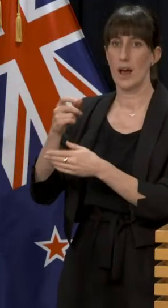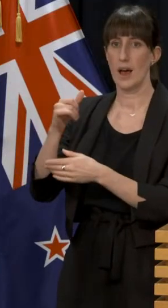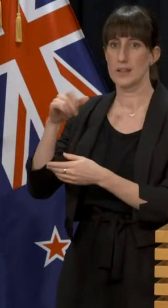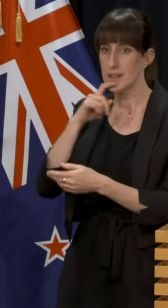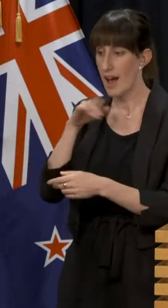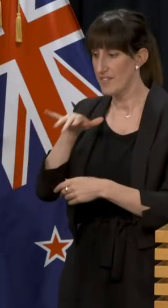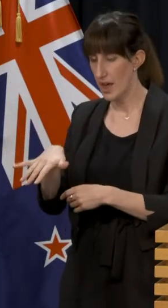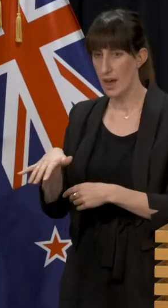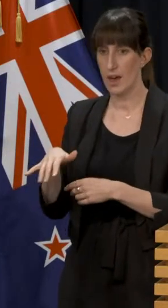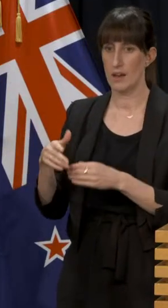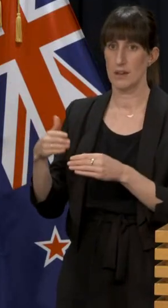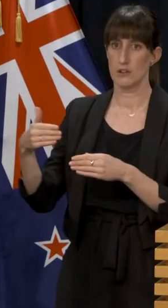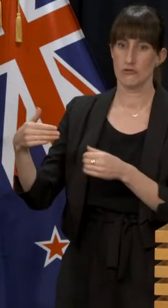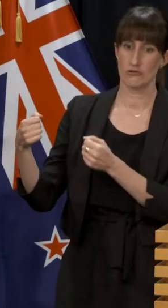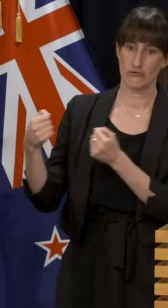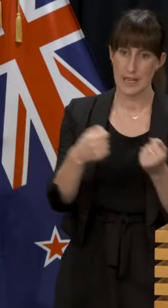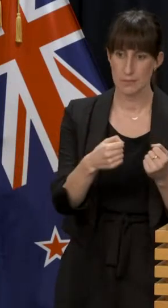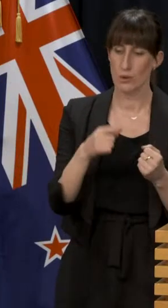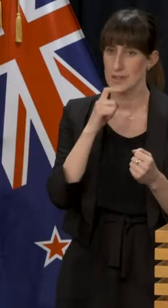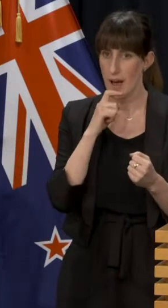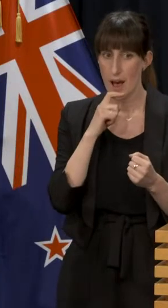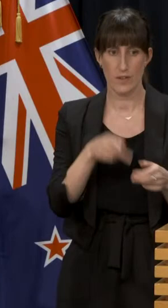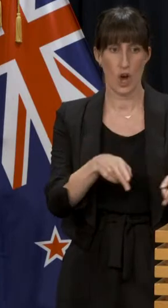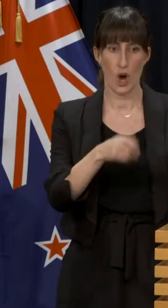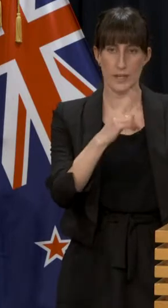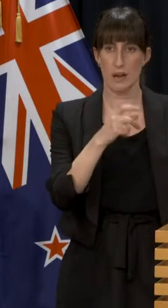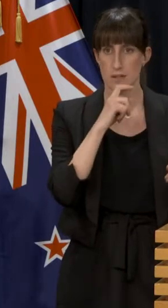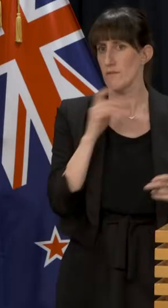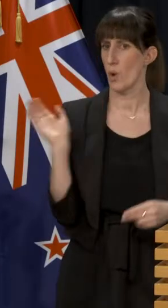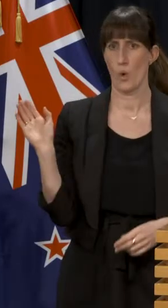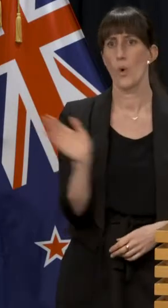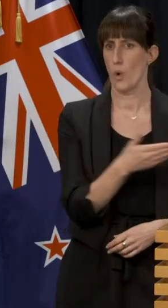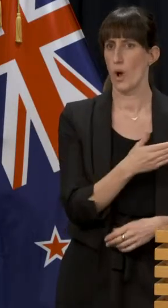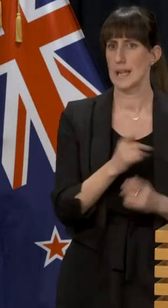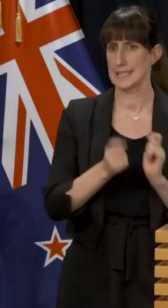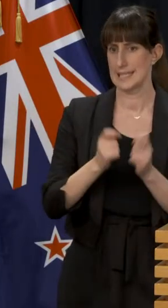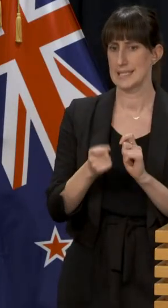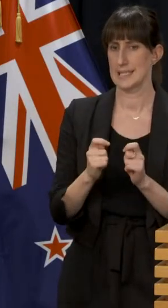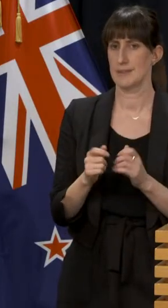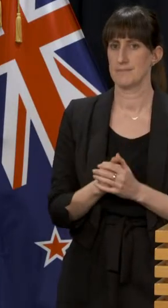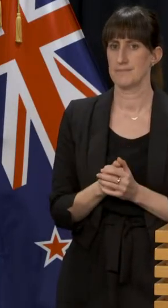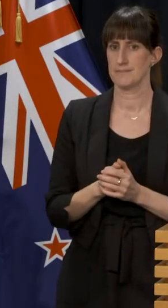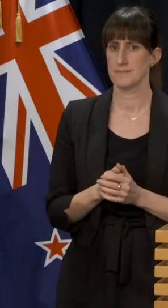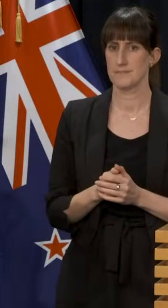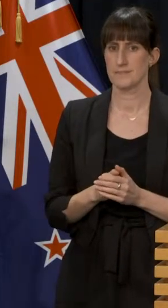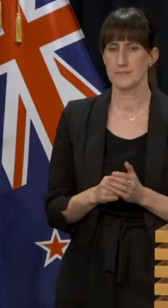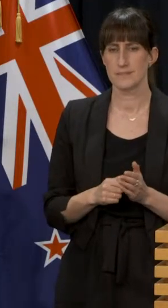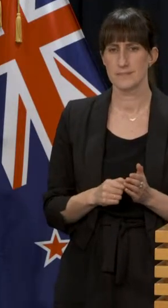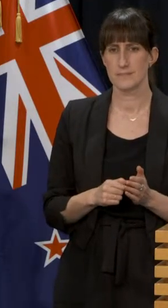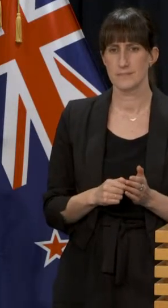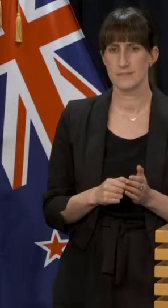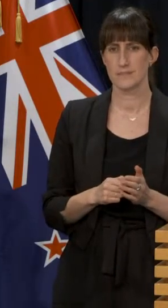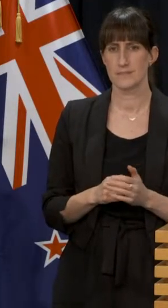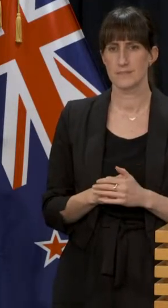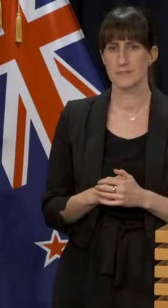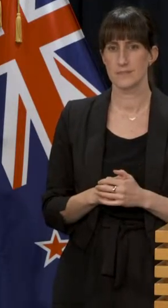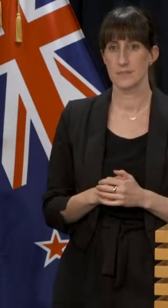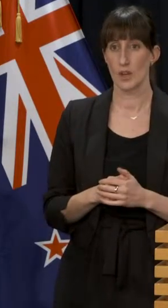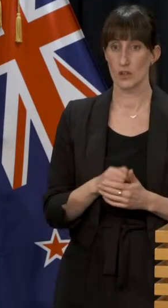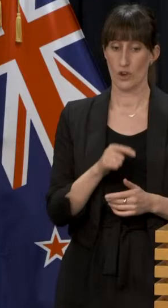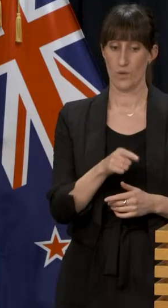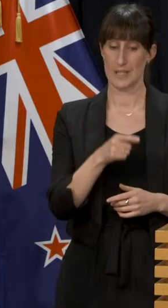that moving faster. But there is a program of work happening there. Any sort of surveillance program for staff at the